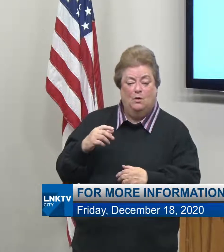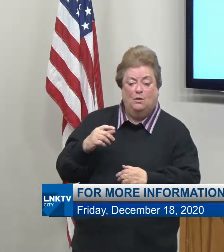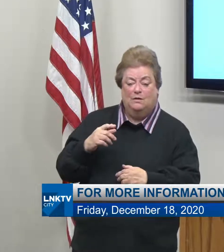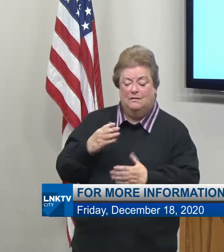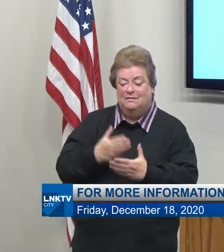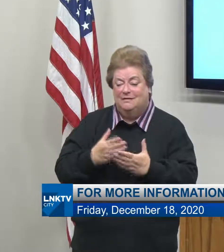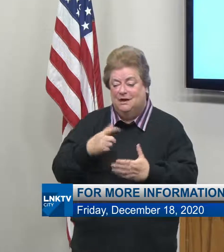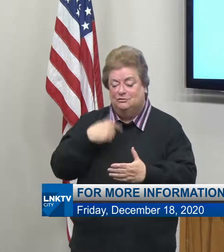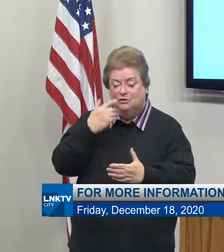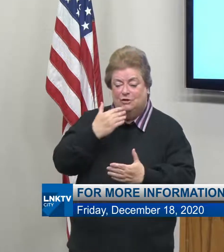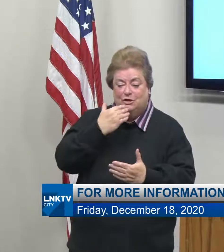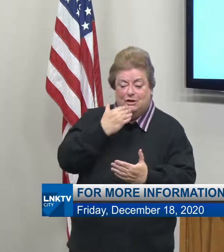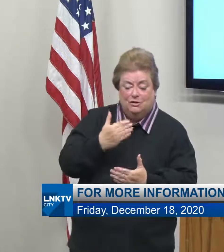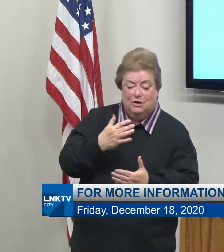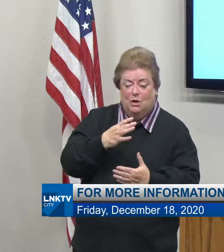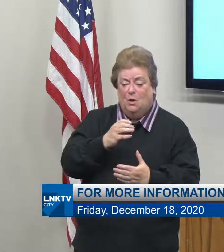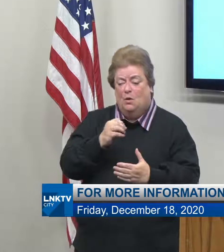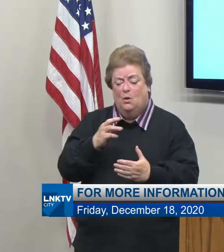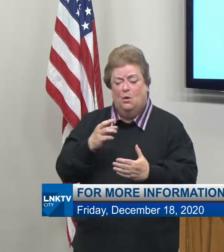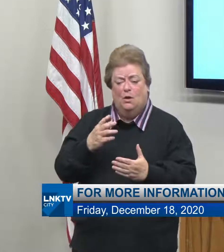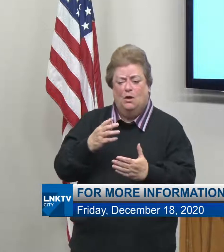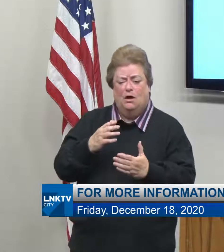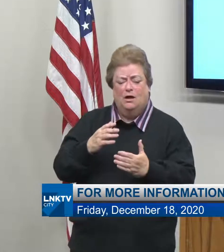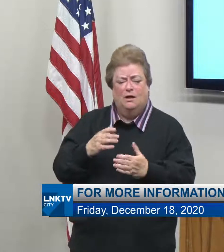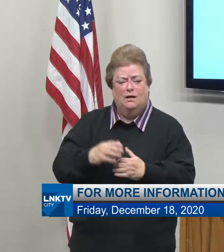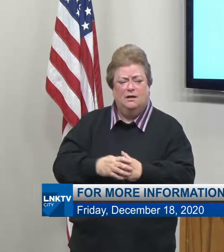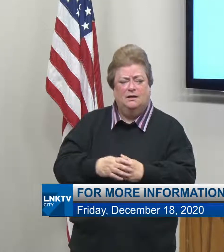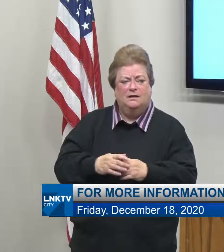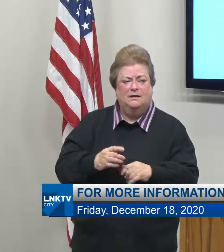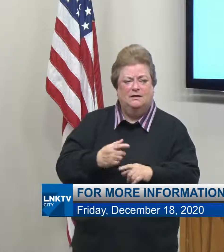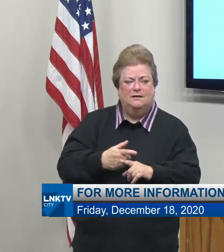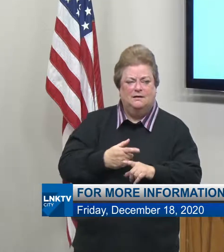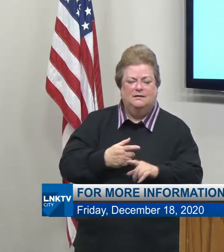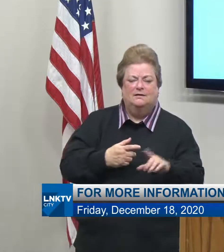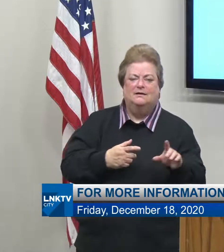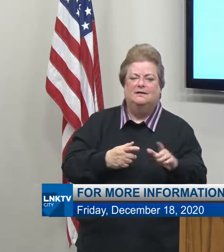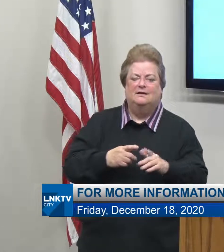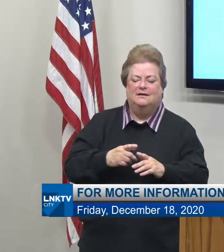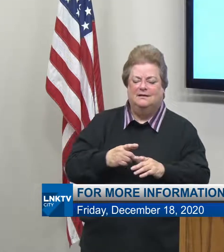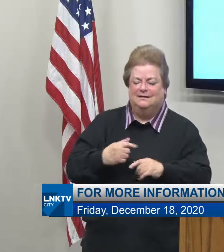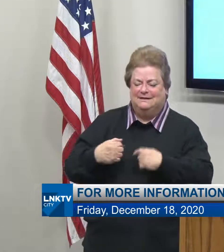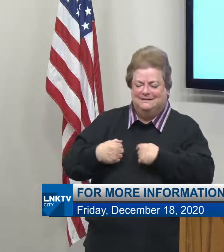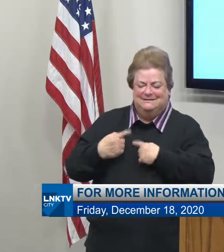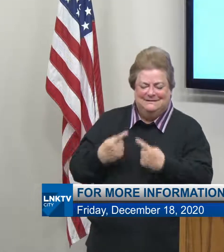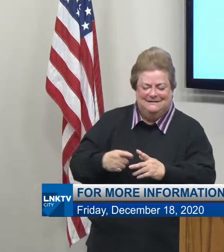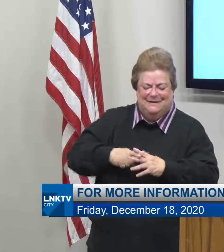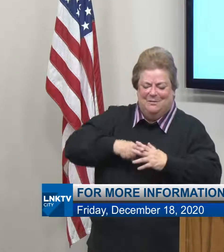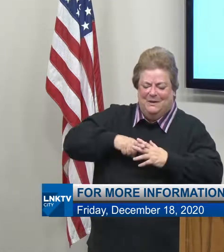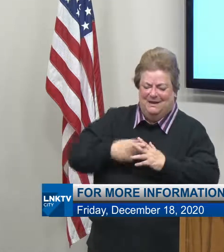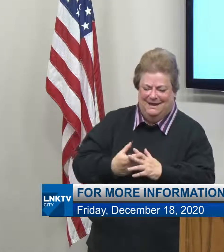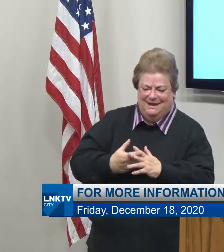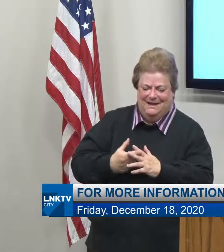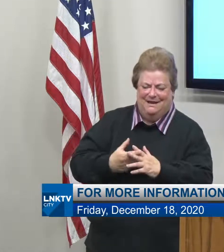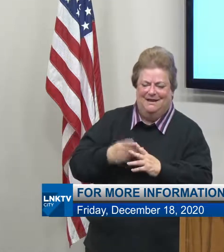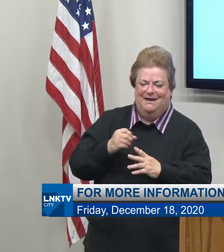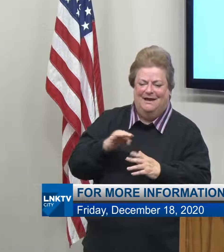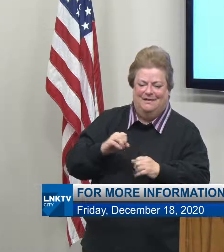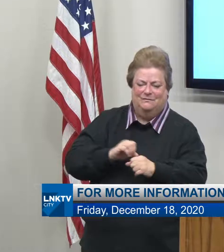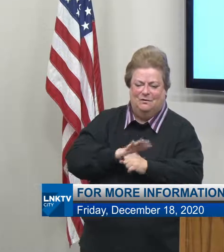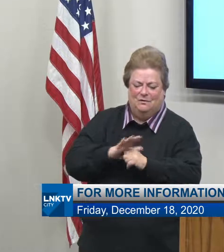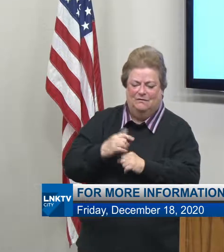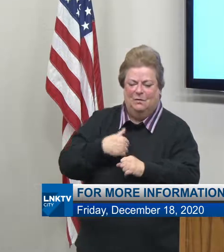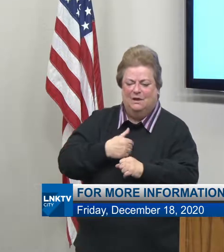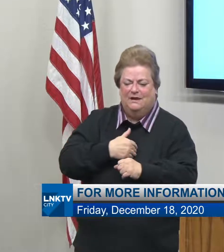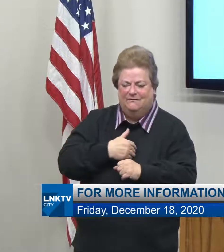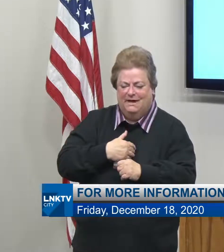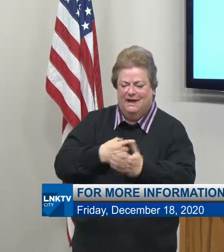to loosen things and move forward? From the very start of this pandemic, we have had robust